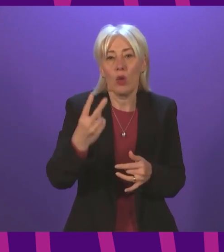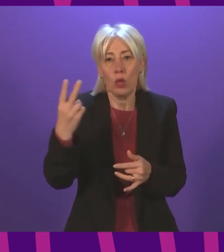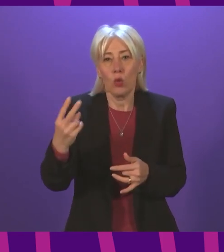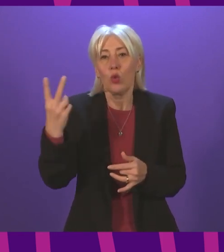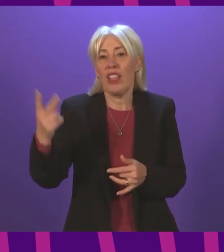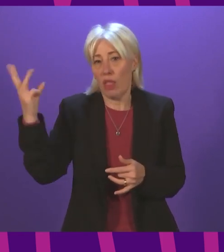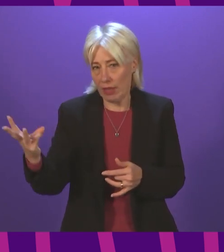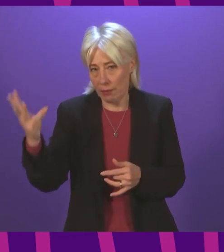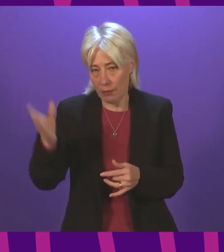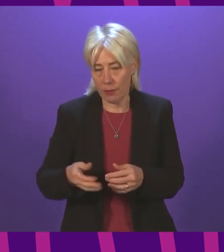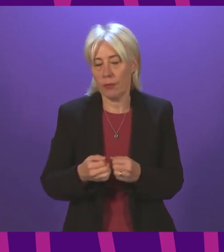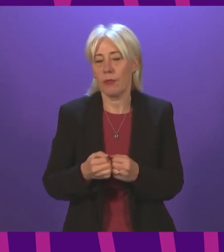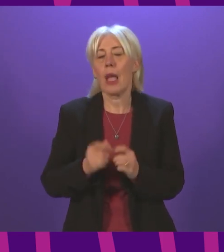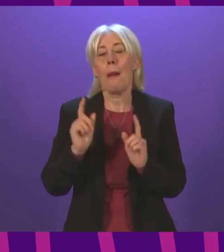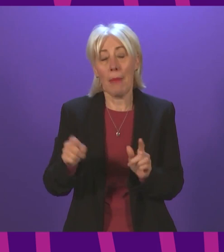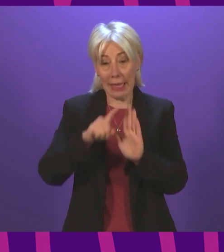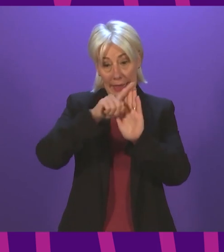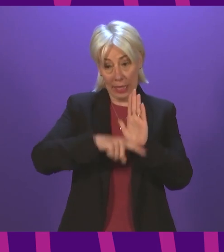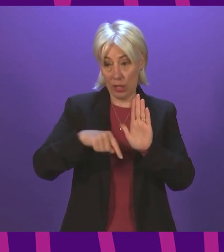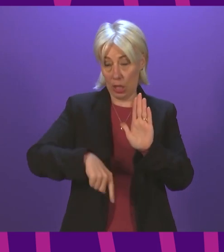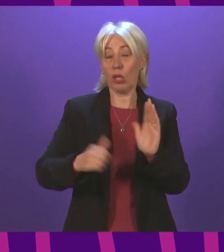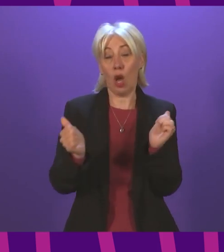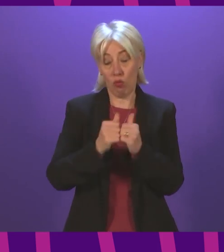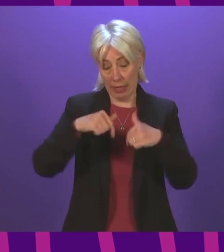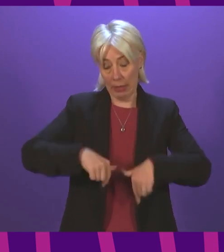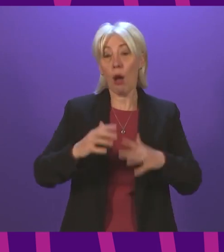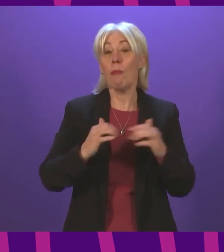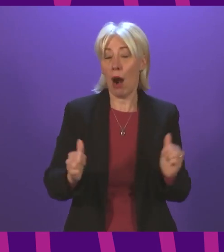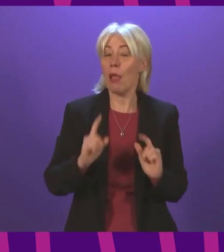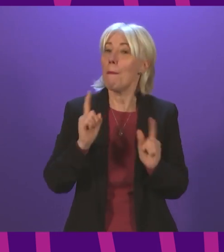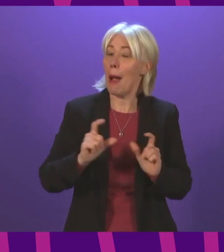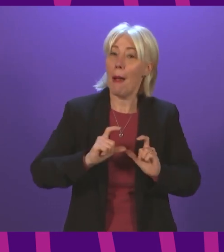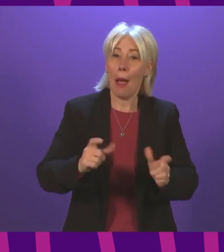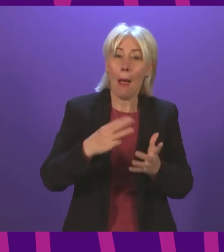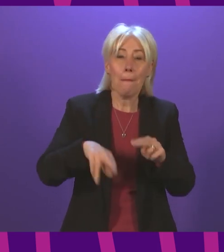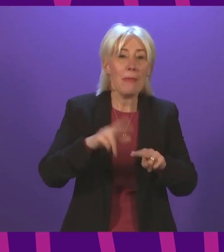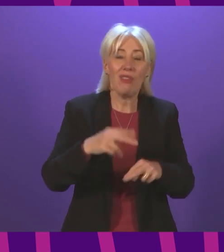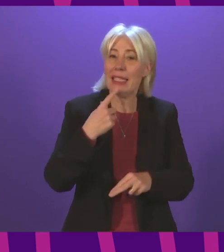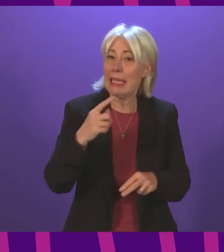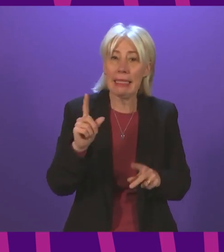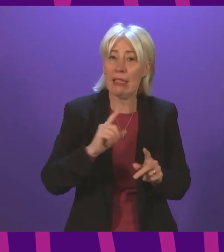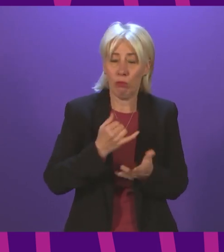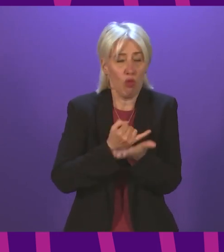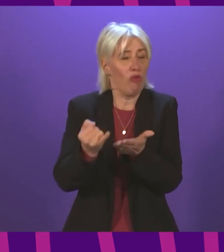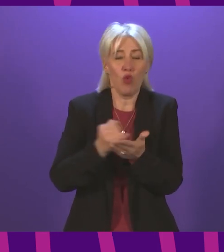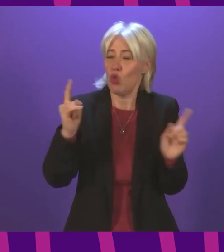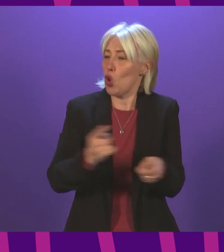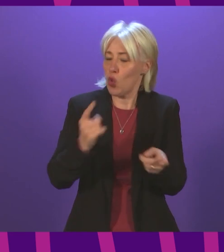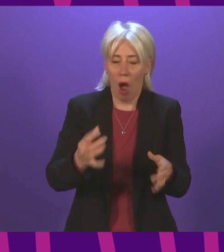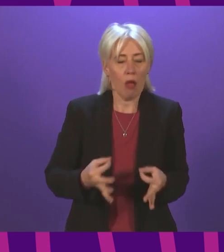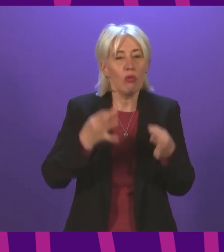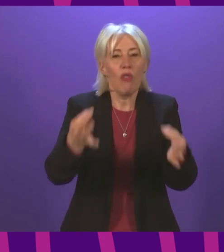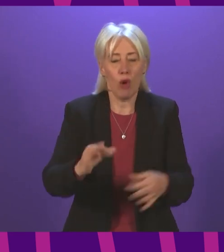Gallagher. Despite legislation being approved by Parliament, parents are still being refused the right to defer their child's school to start.